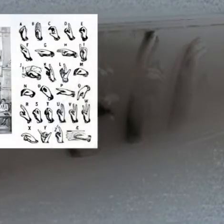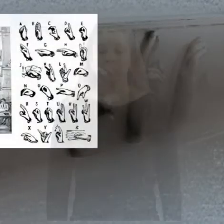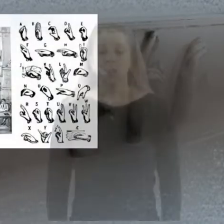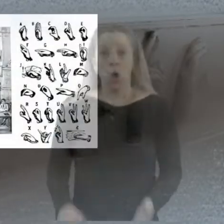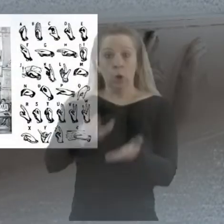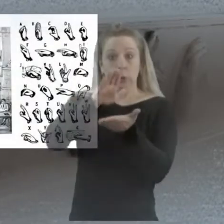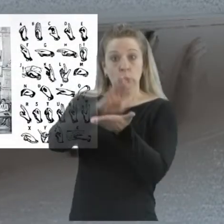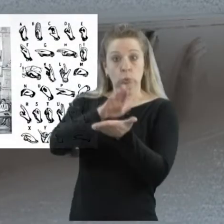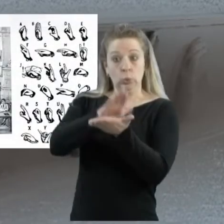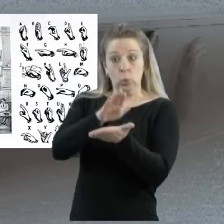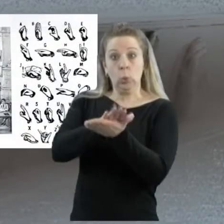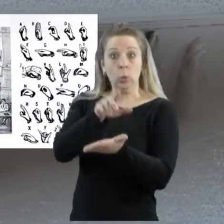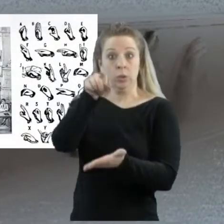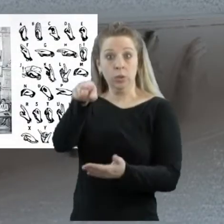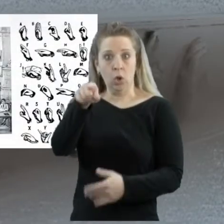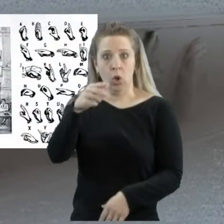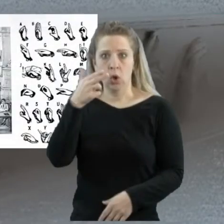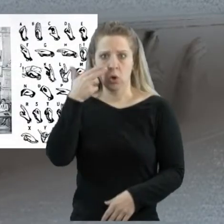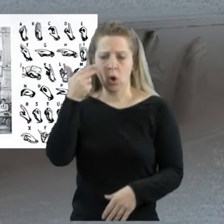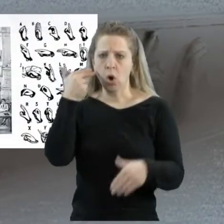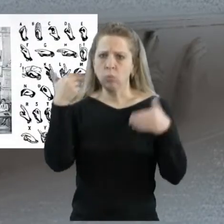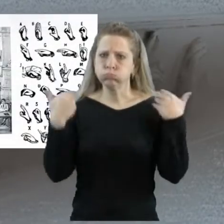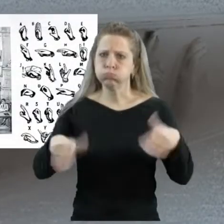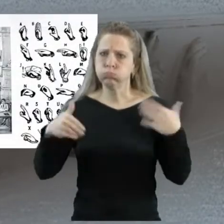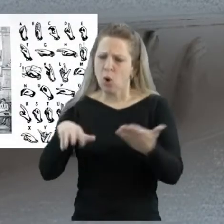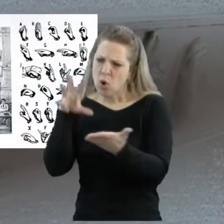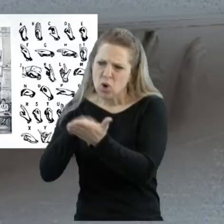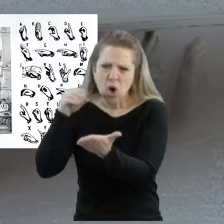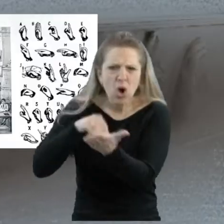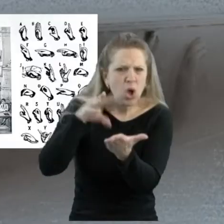Clerc learned many things at school.